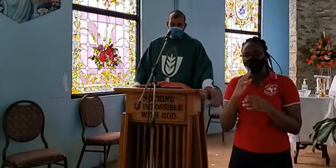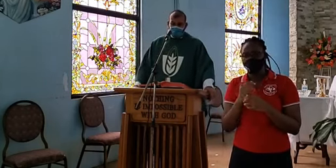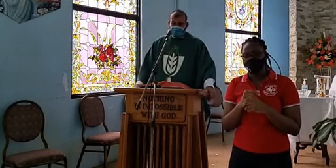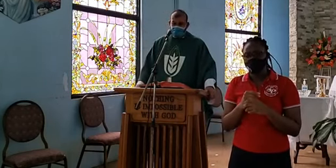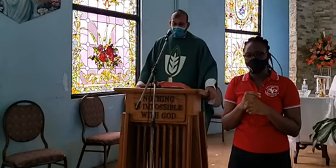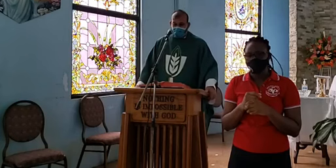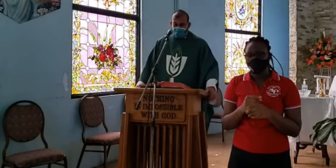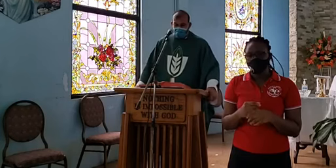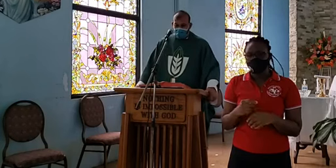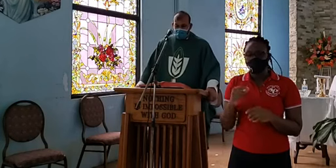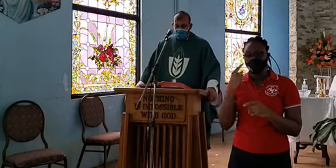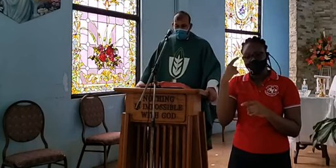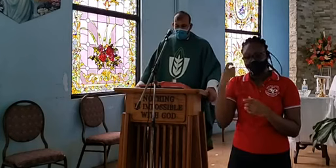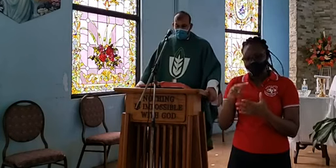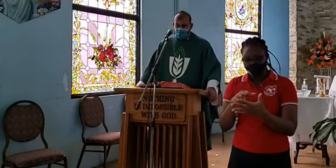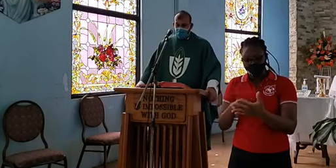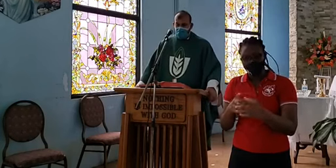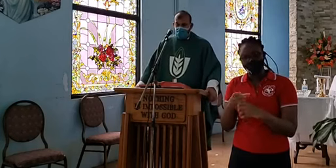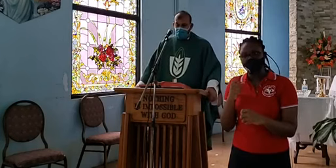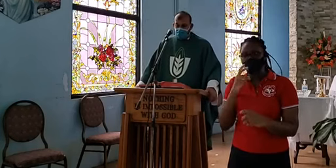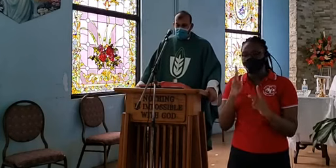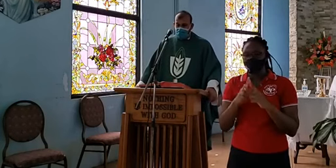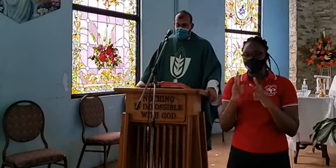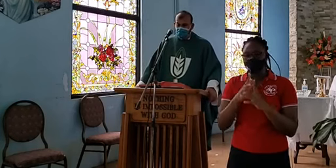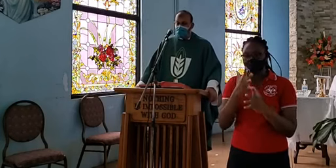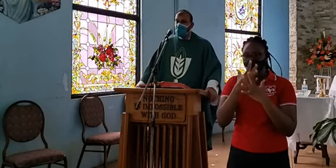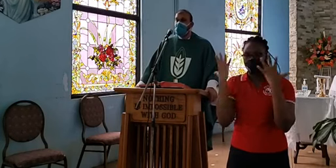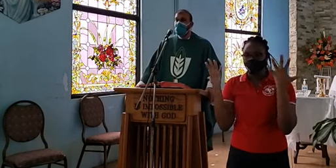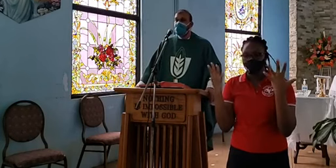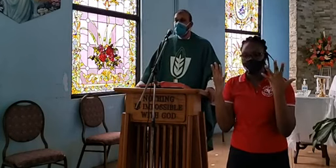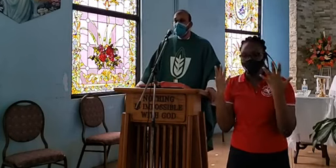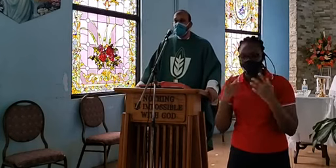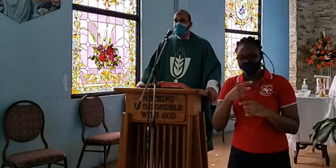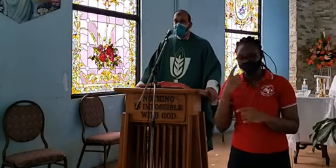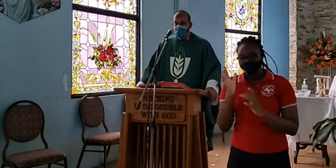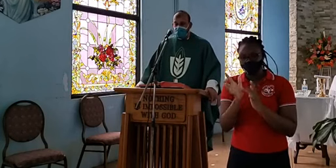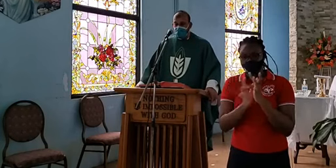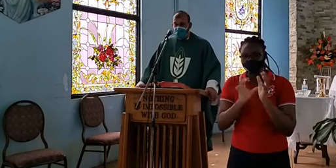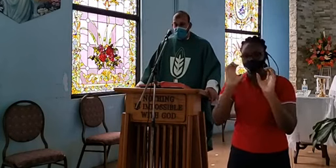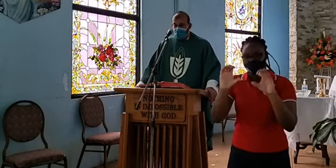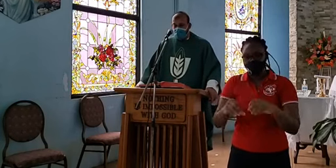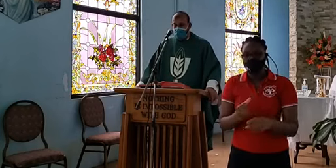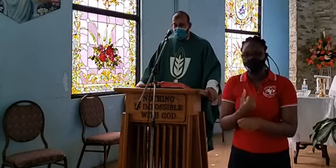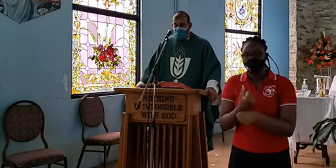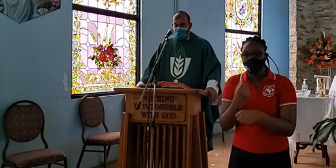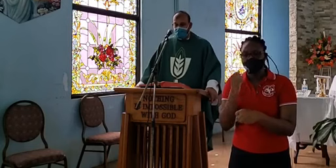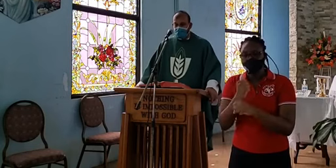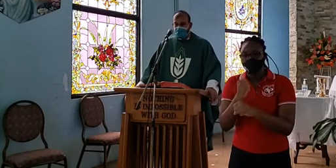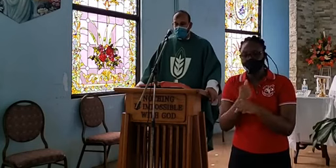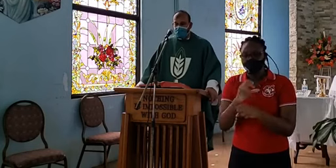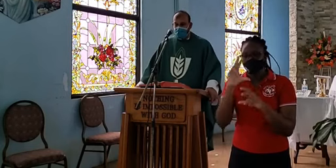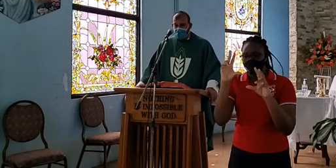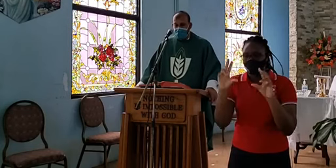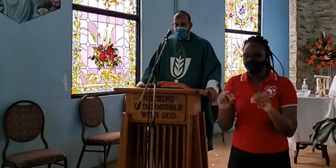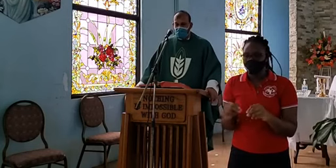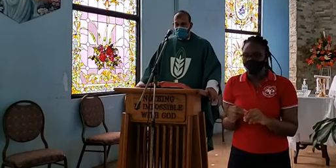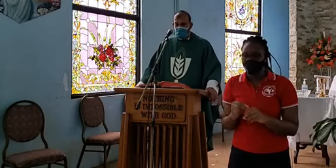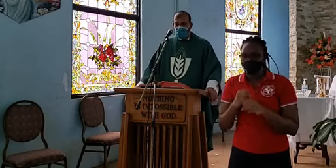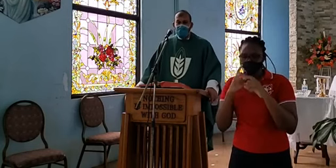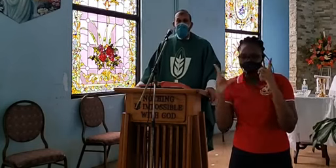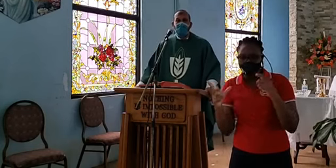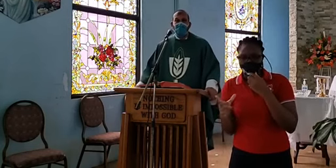scripture was very clear, Jesus could work no miracles